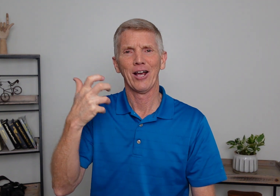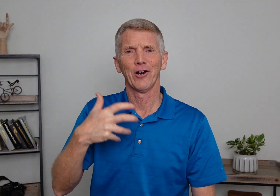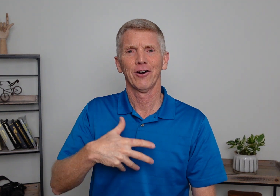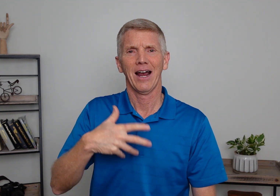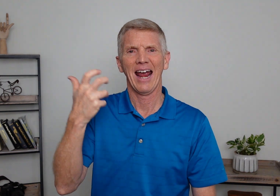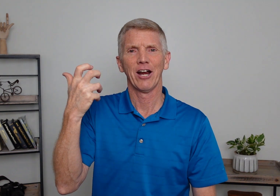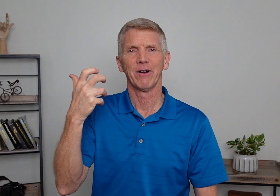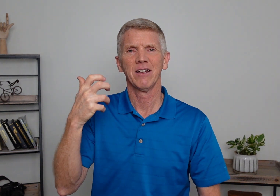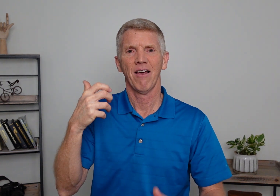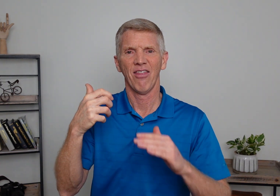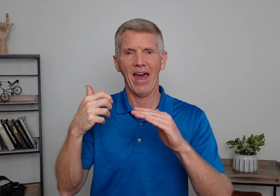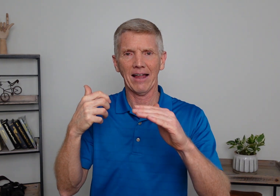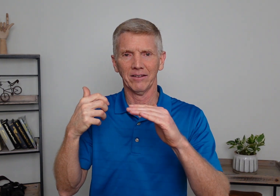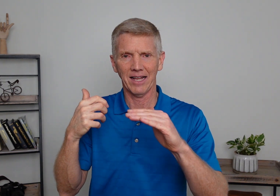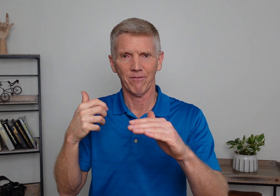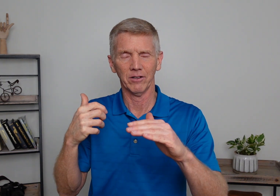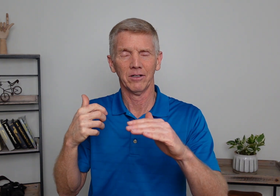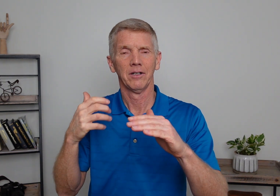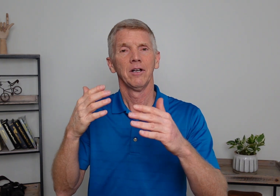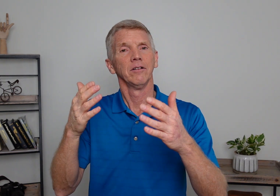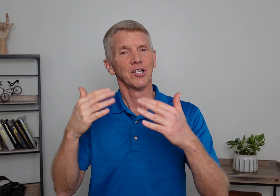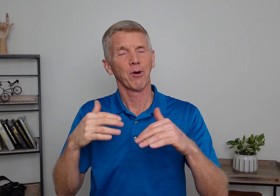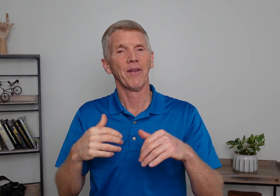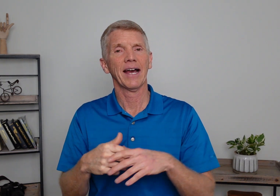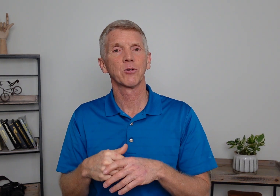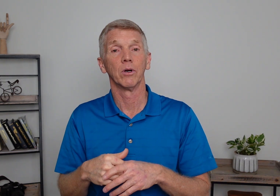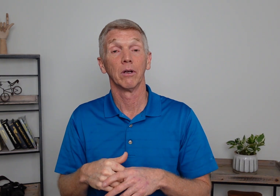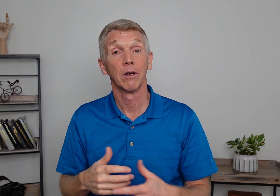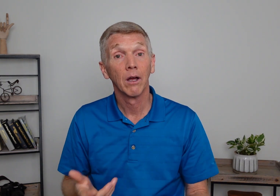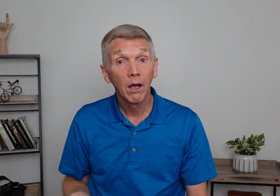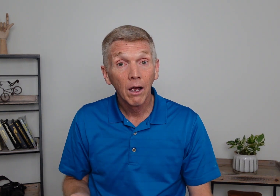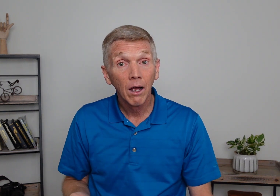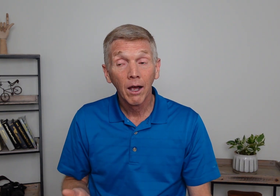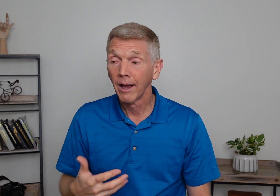anger, angry, that level. Let's try the next one.